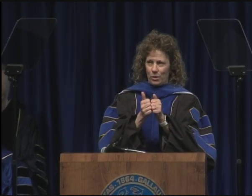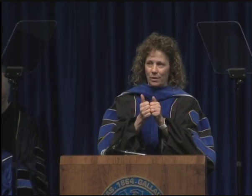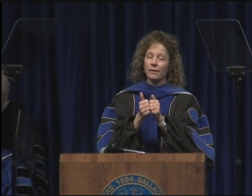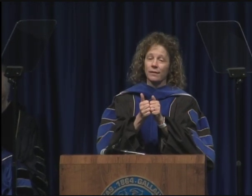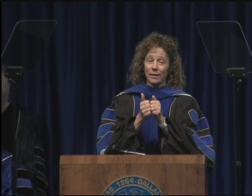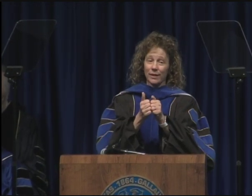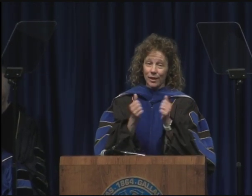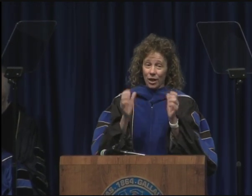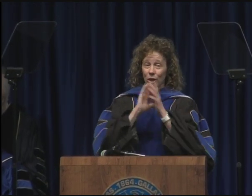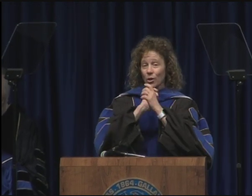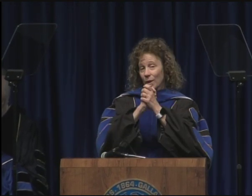and it